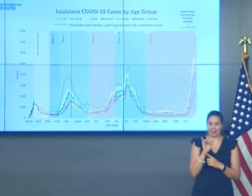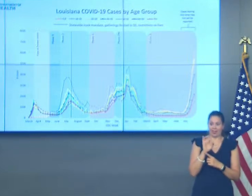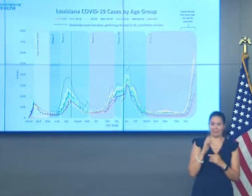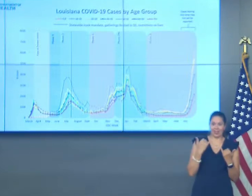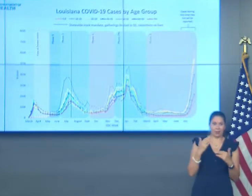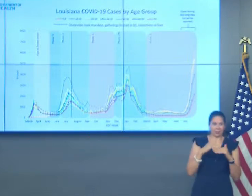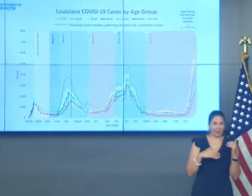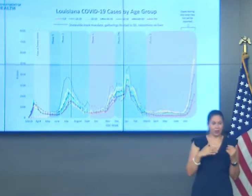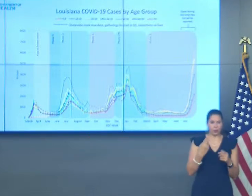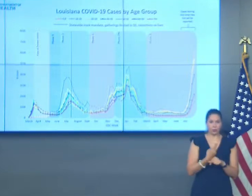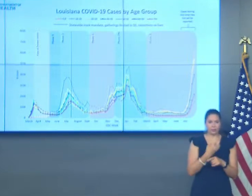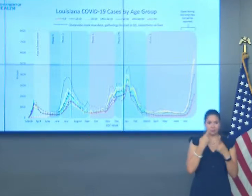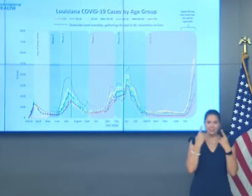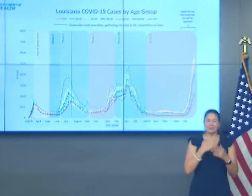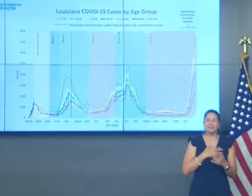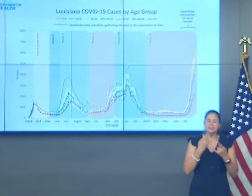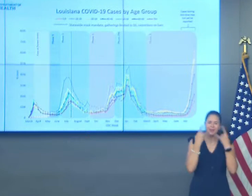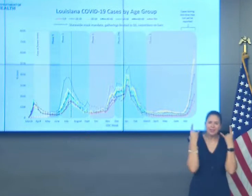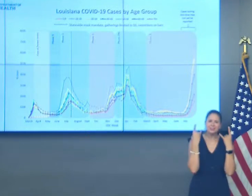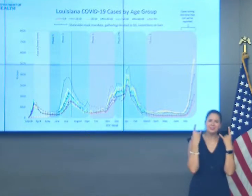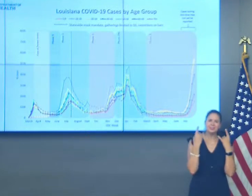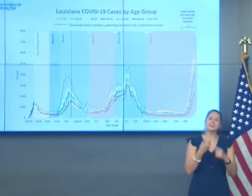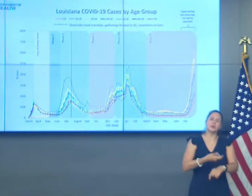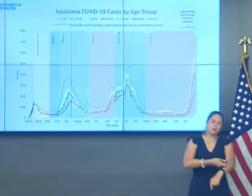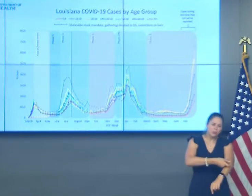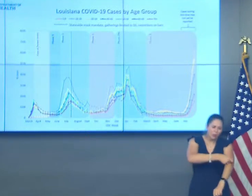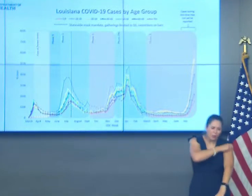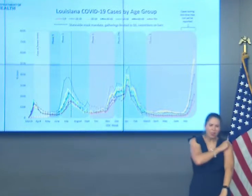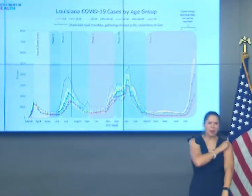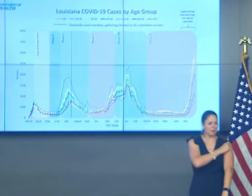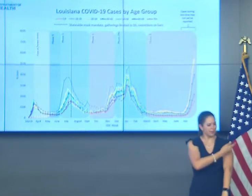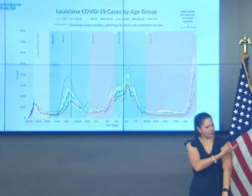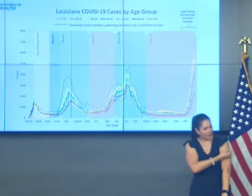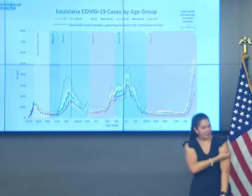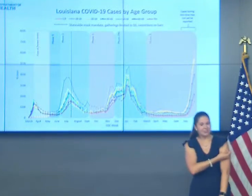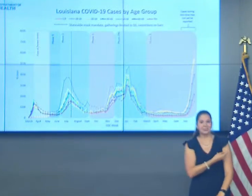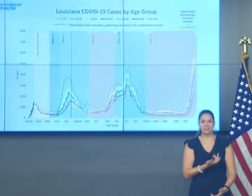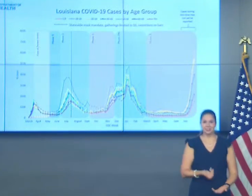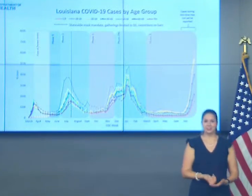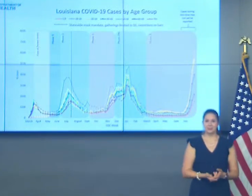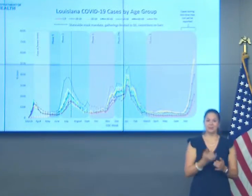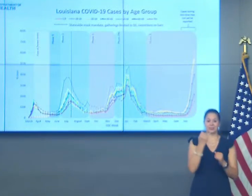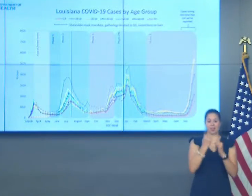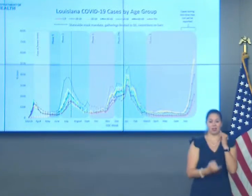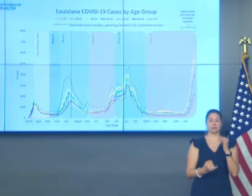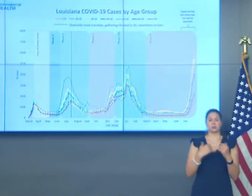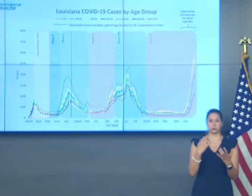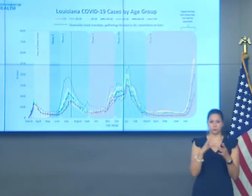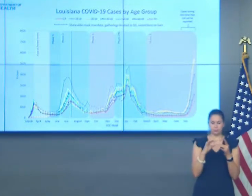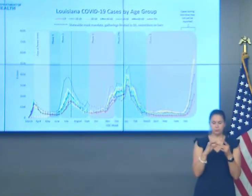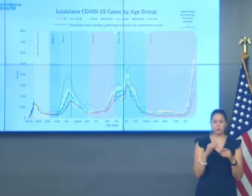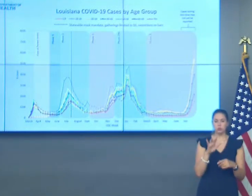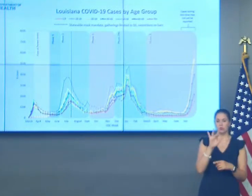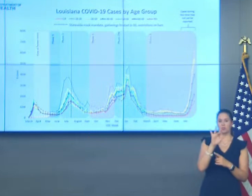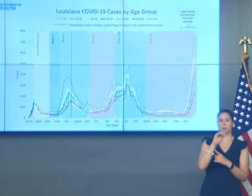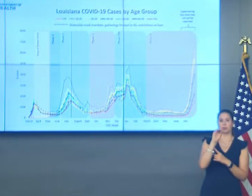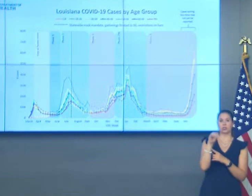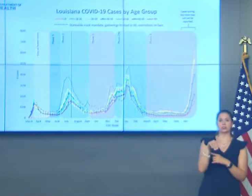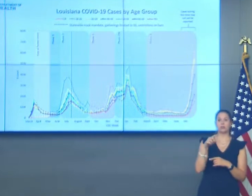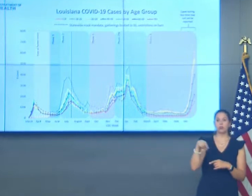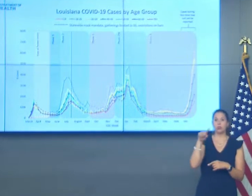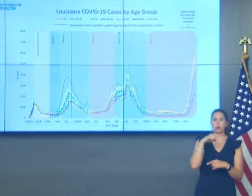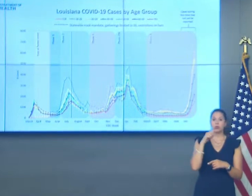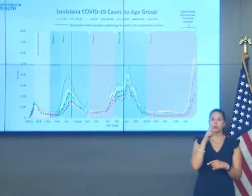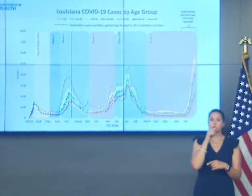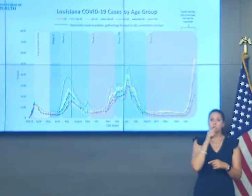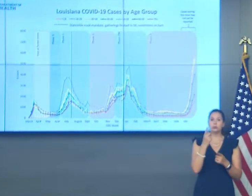please, mask up, roll up your sleeves, get your vaccines. And the last thing I'll tell you is that 25% of those